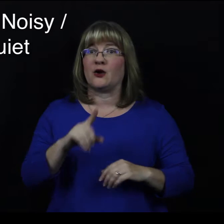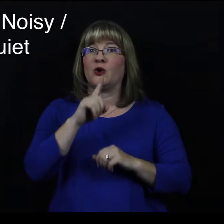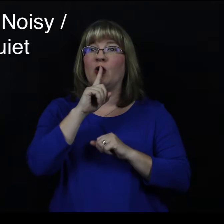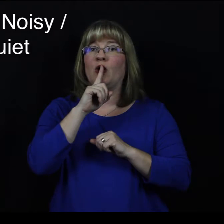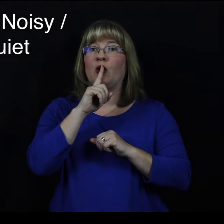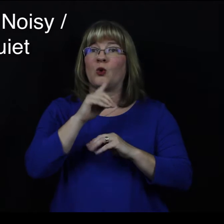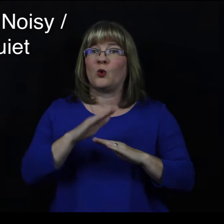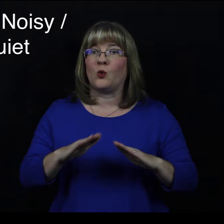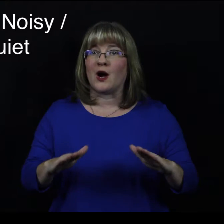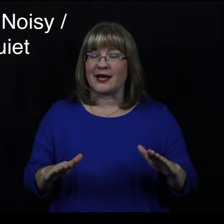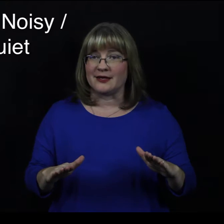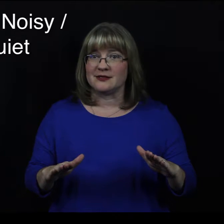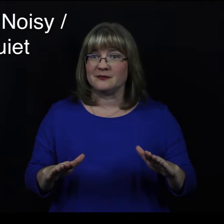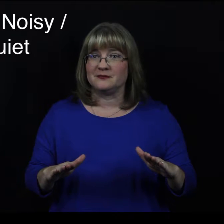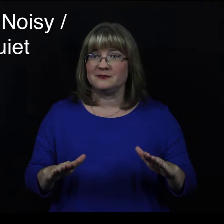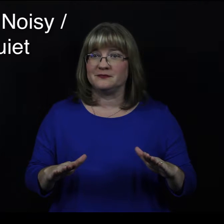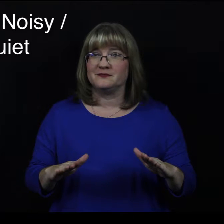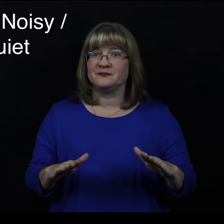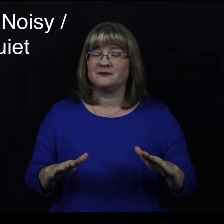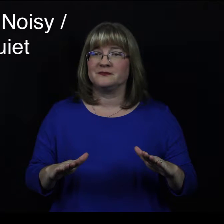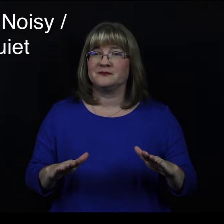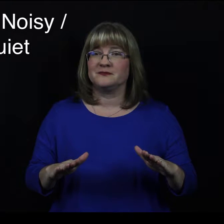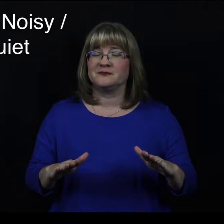down. Quiet.